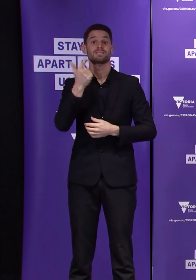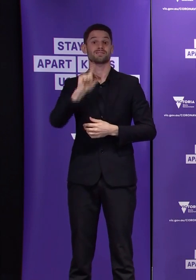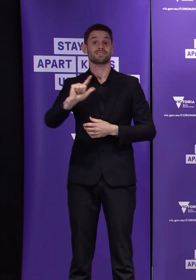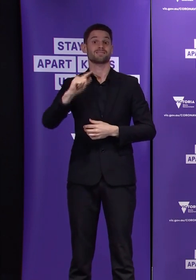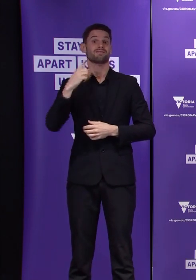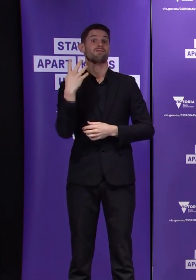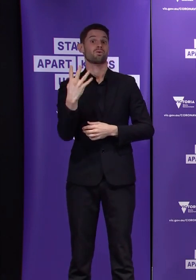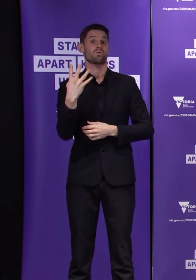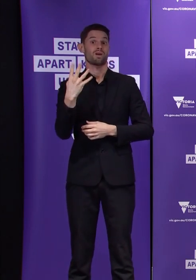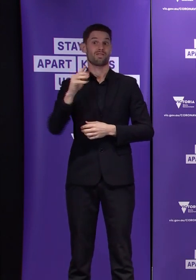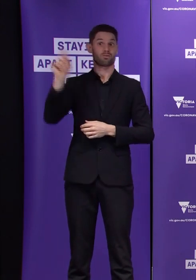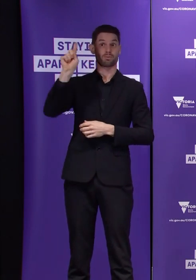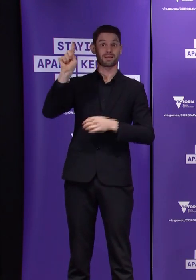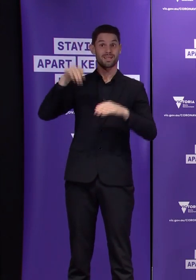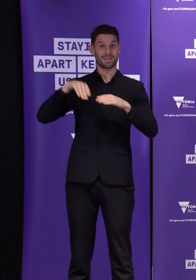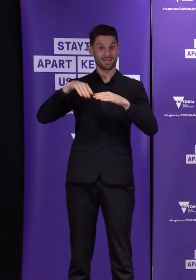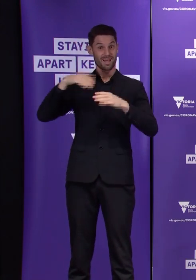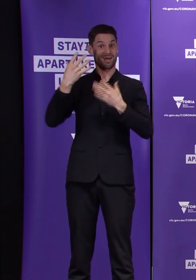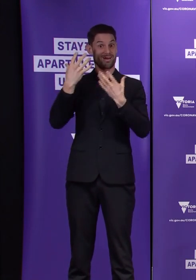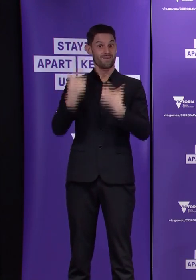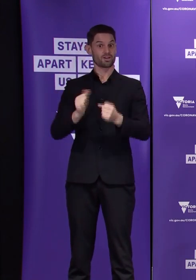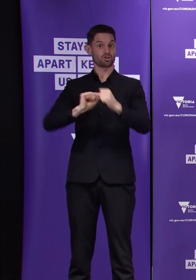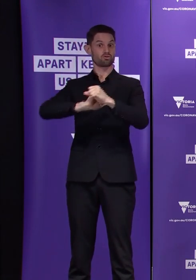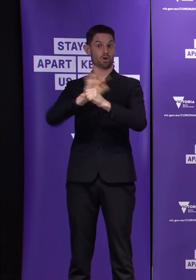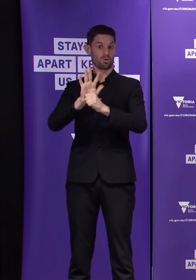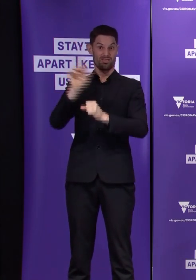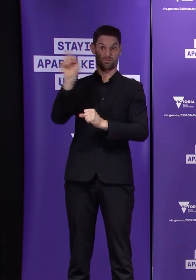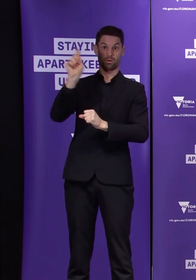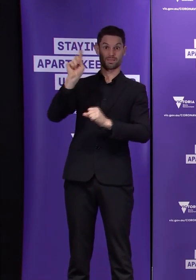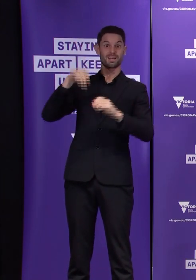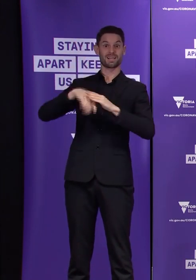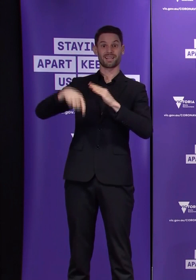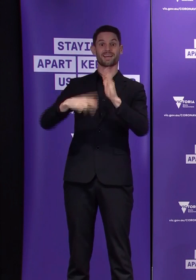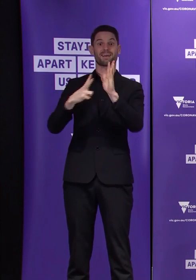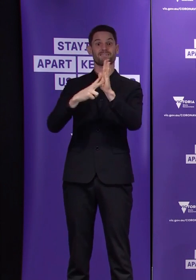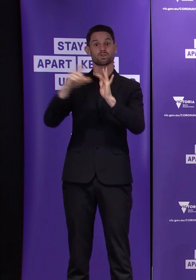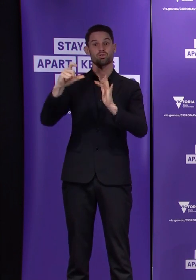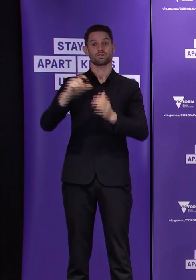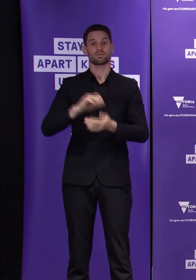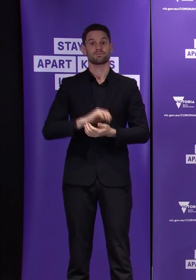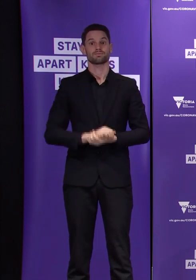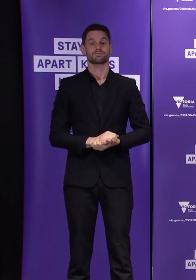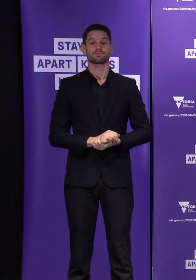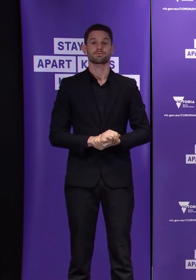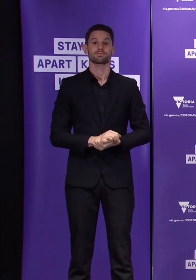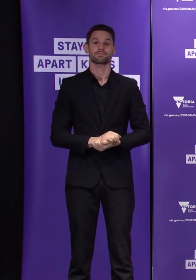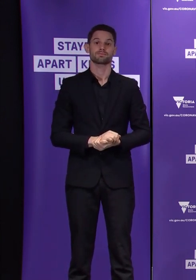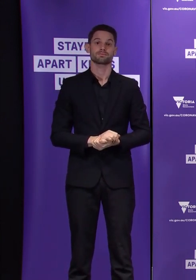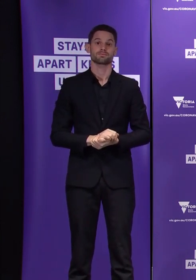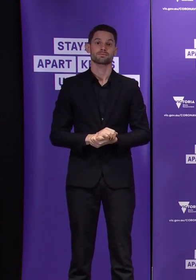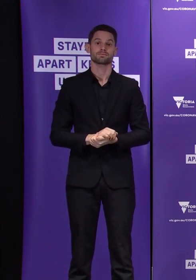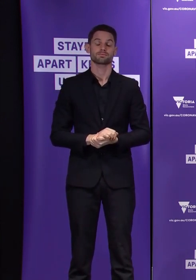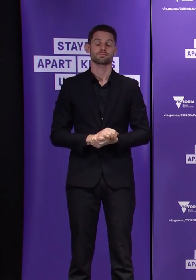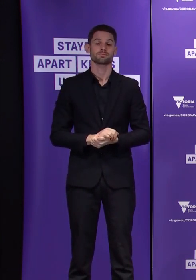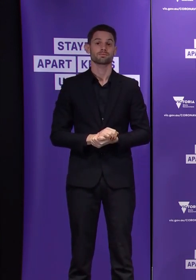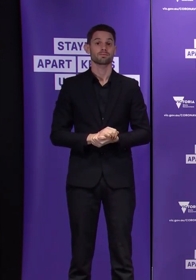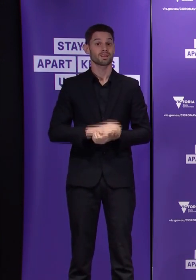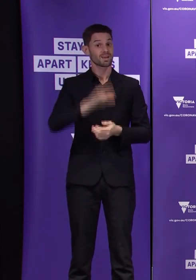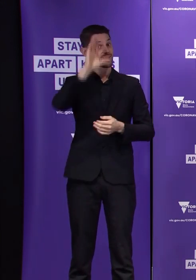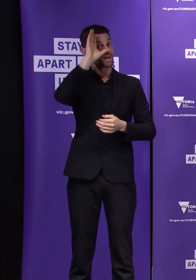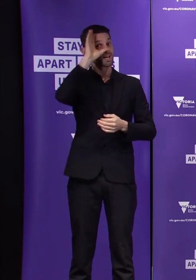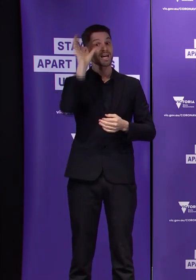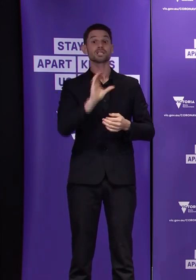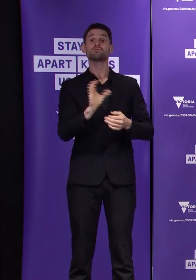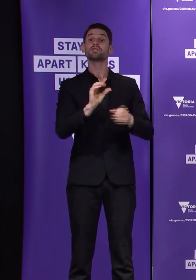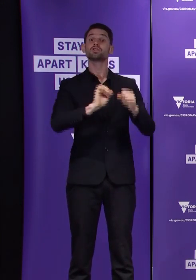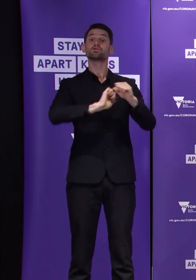7,474 active cases in total across the state. I am pleased to be able to say that regional case